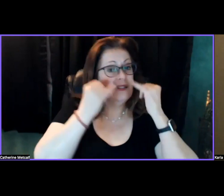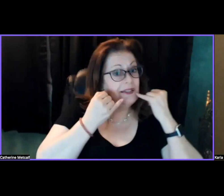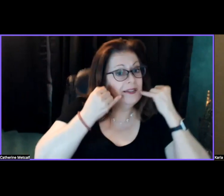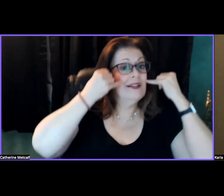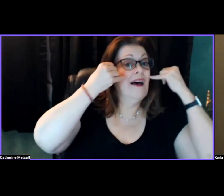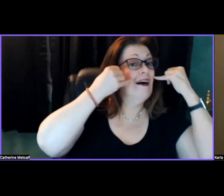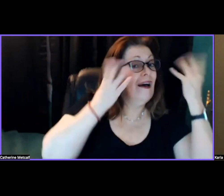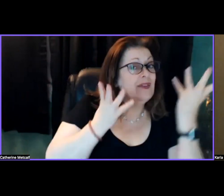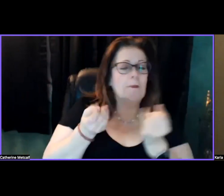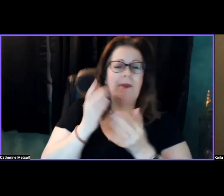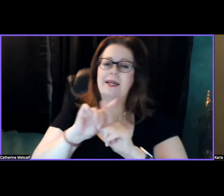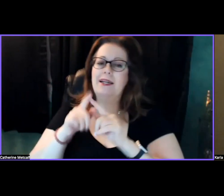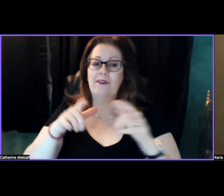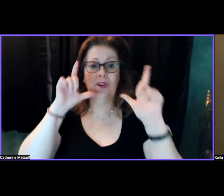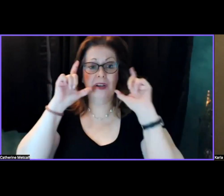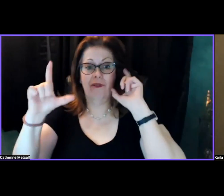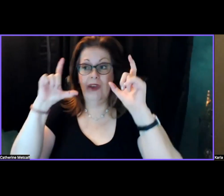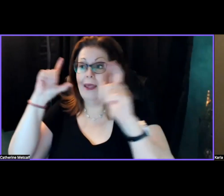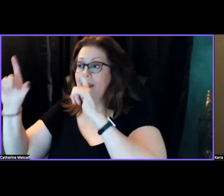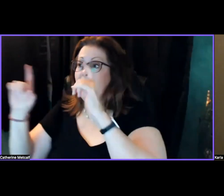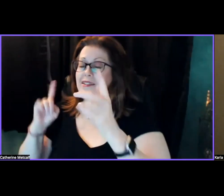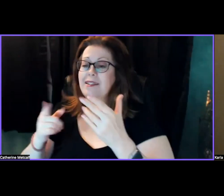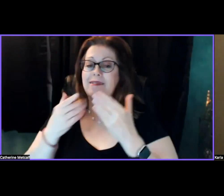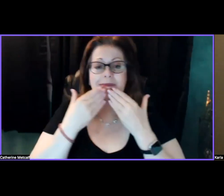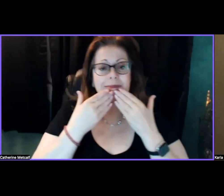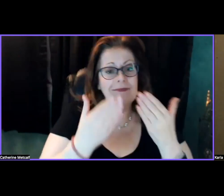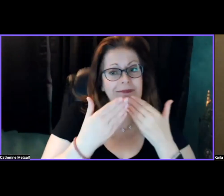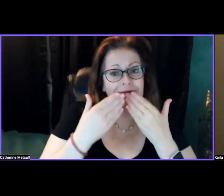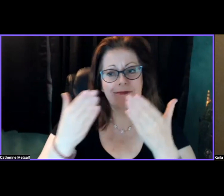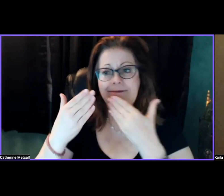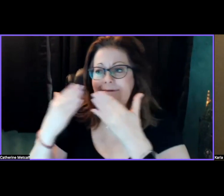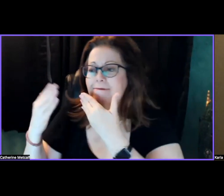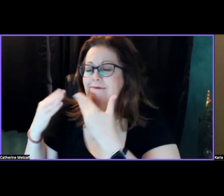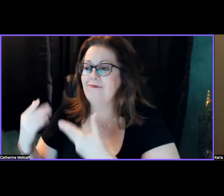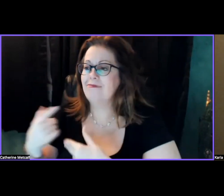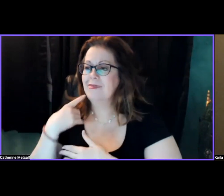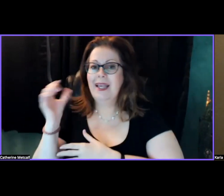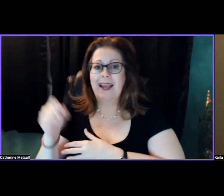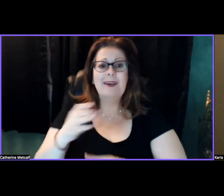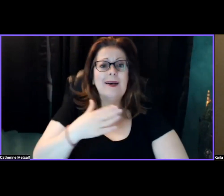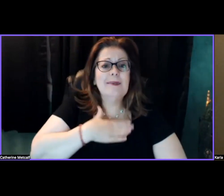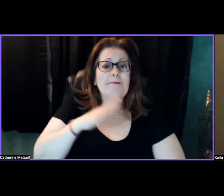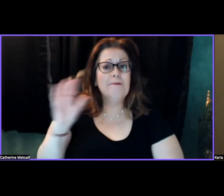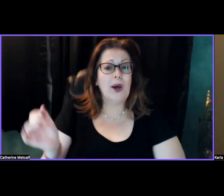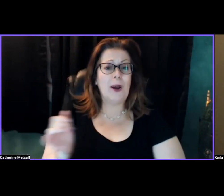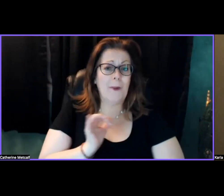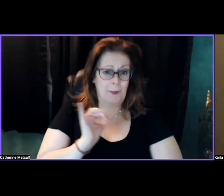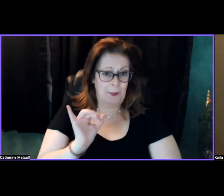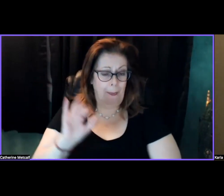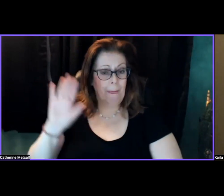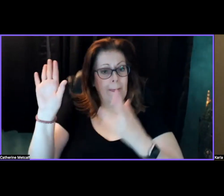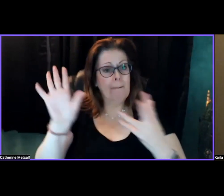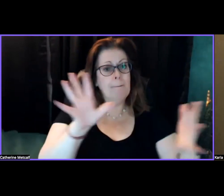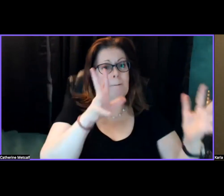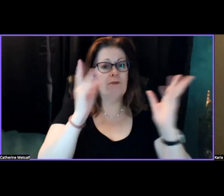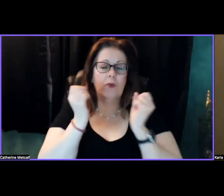many faces, I say thank you. Imperfect, yes. Mine also. The wind runs its